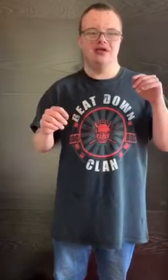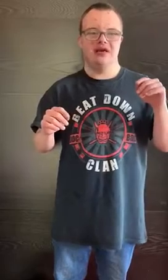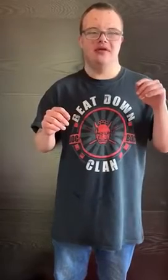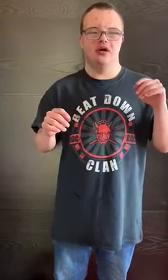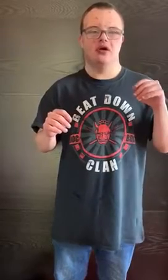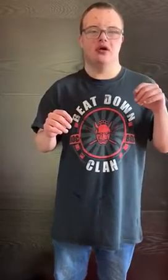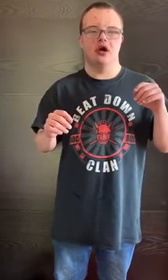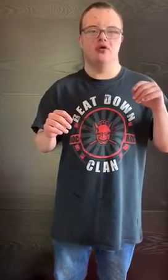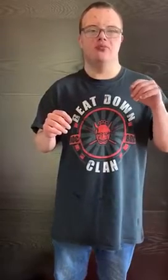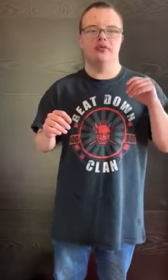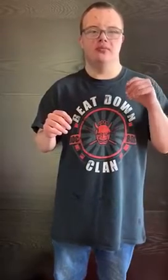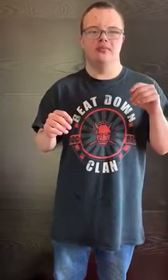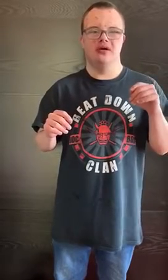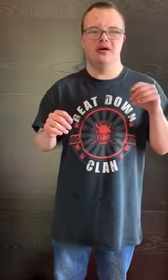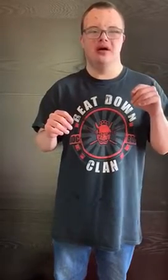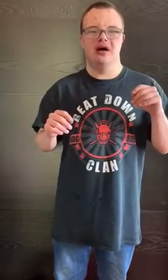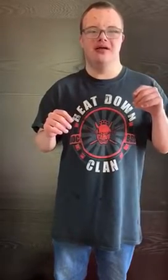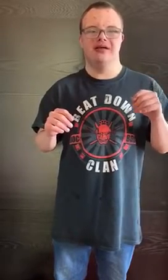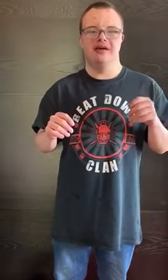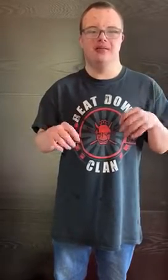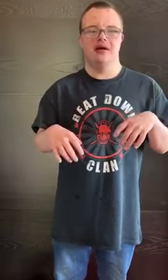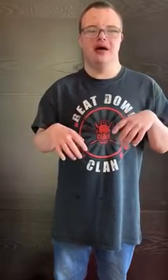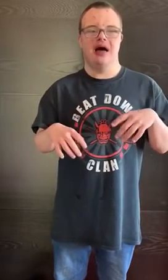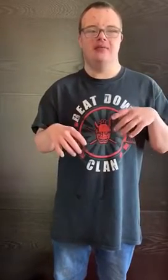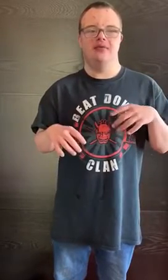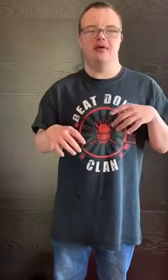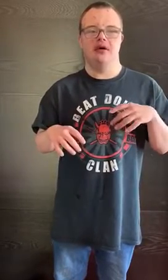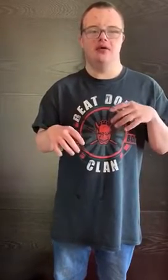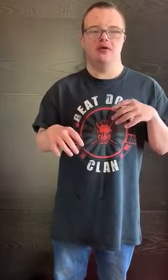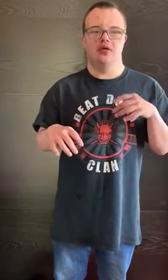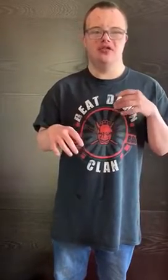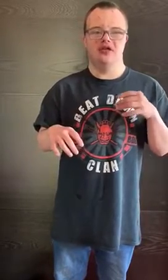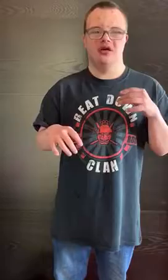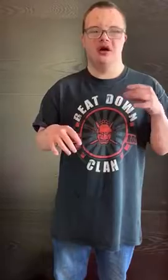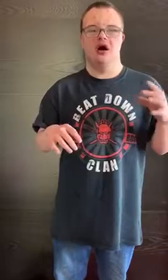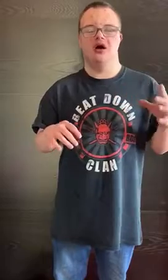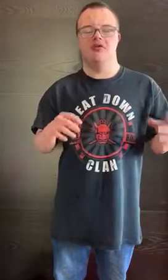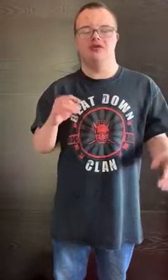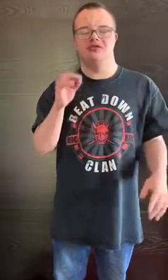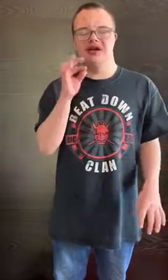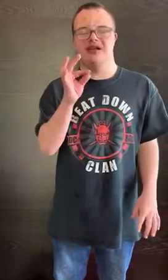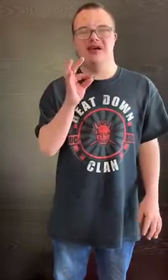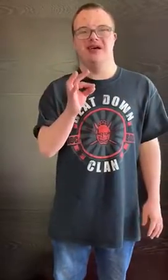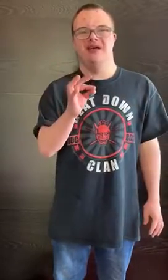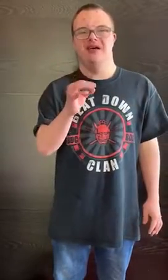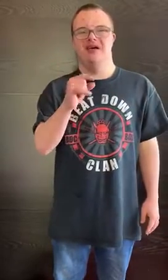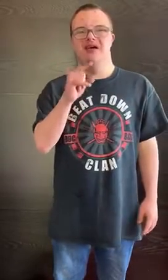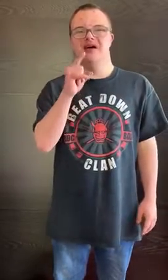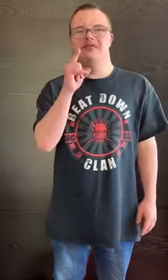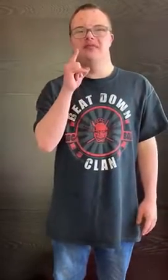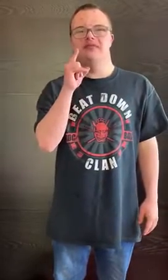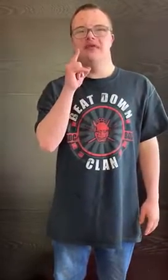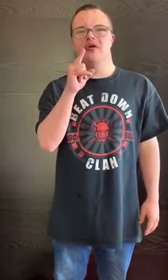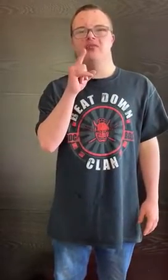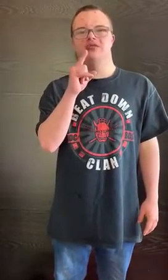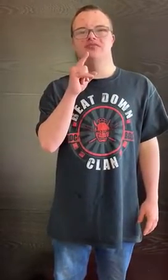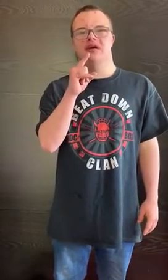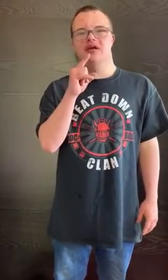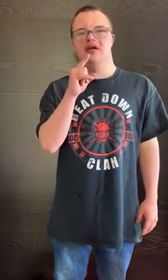Jeff Goldblum and Liam Hammerich was in it. The film was really